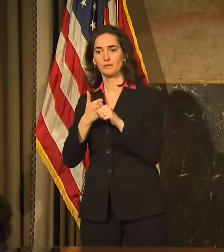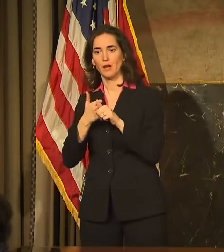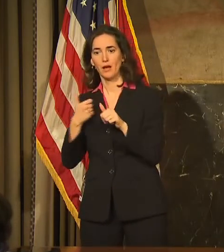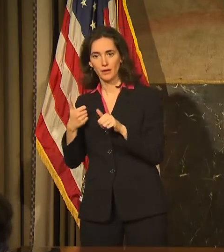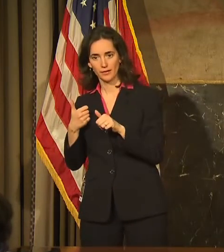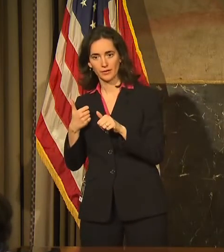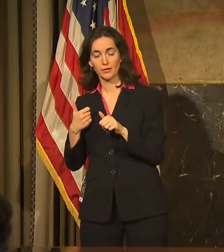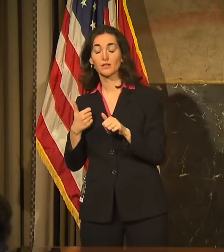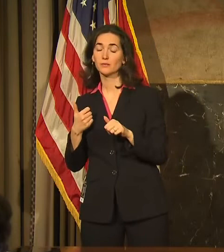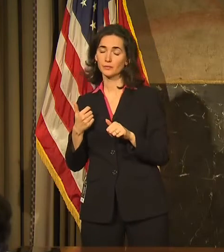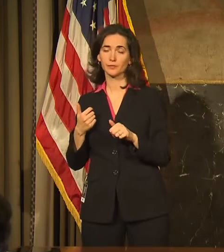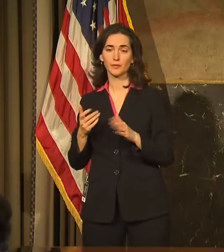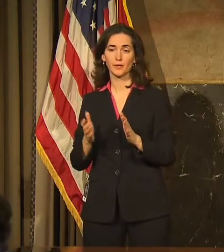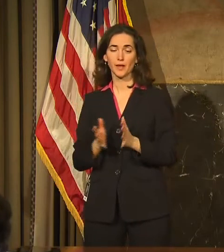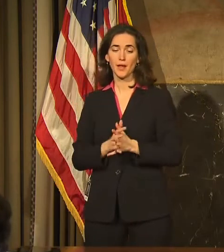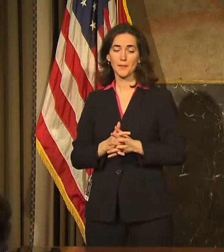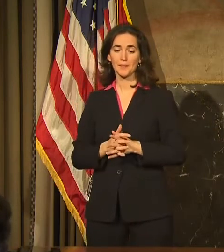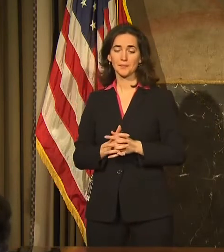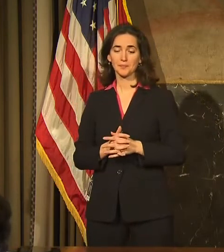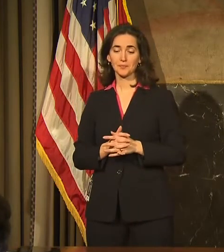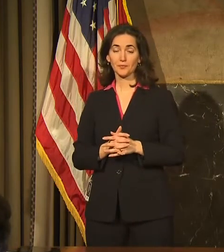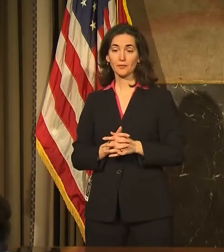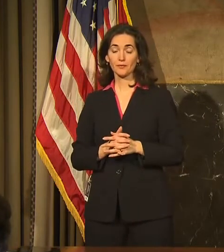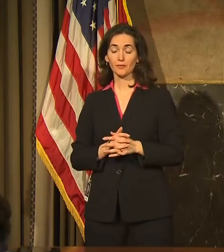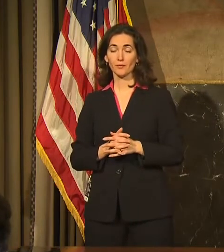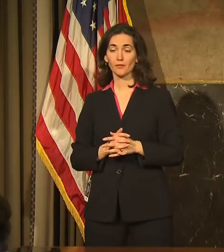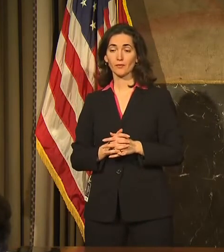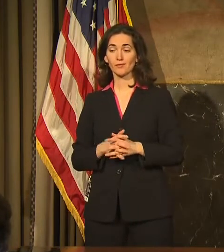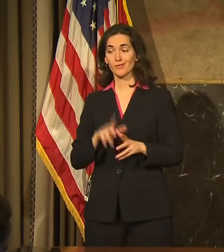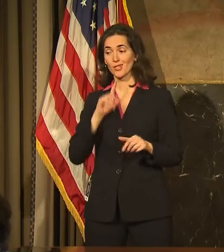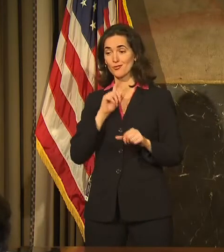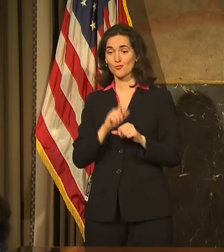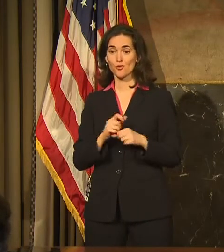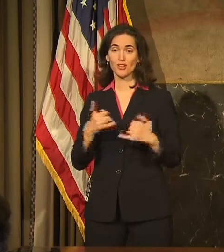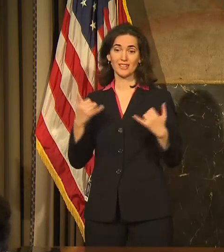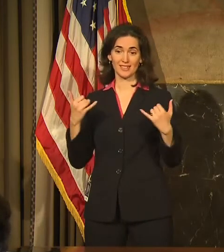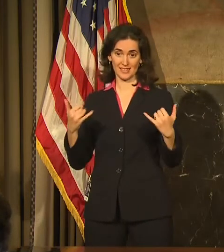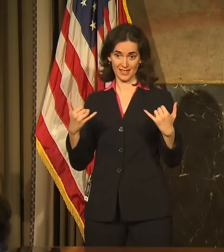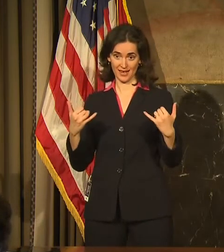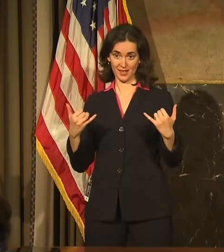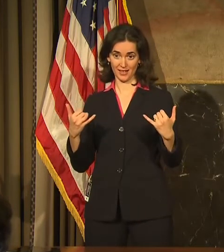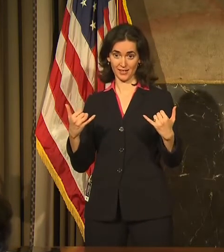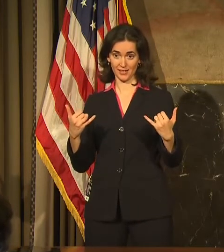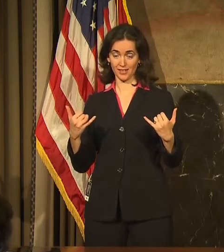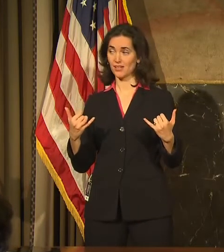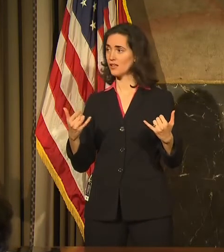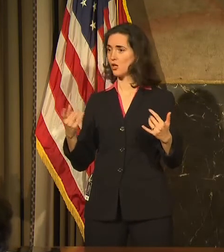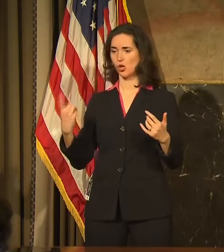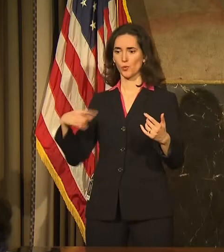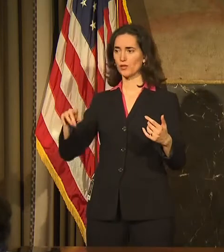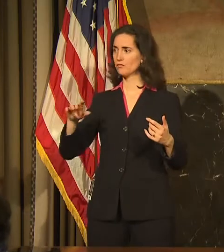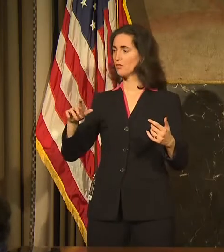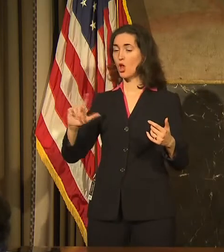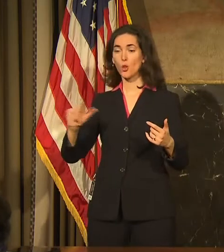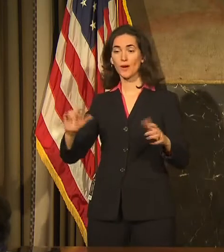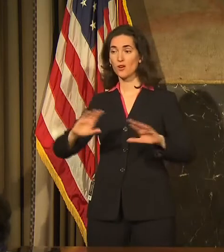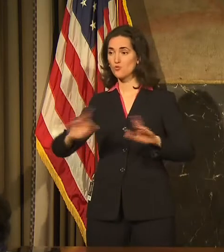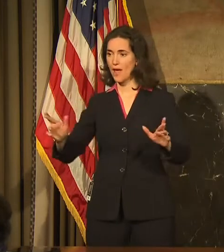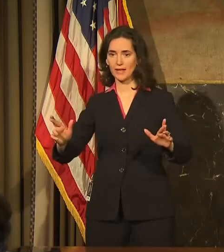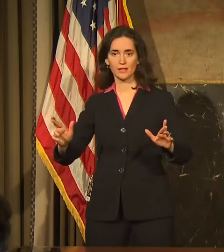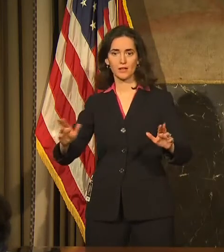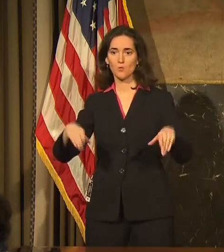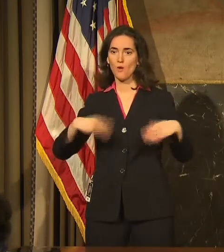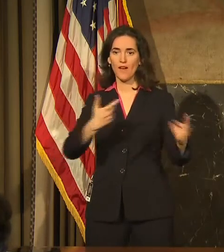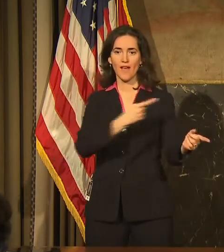There's no question that we, even today, have much more capacity to deliver vaccine in Louisiana than we have supply.